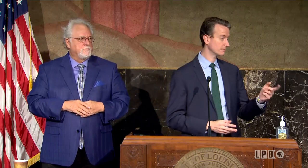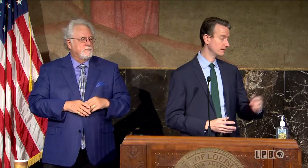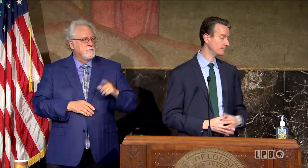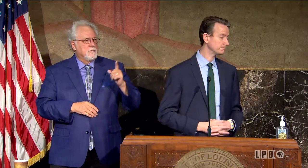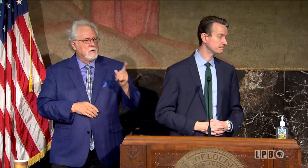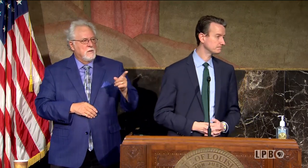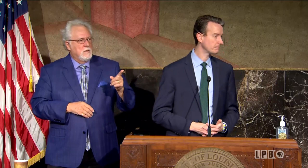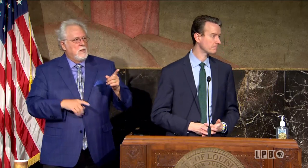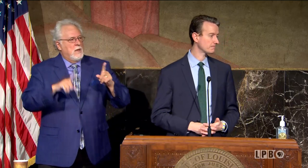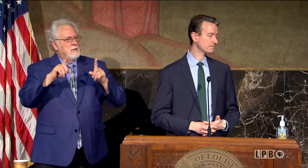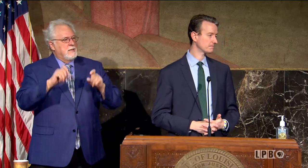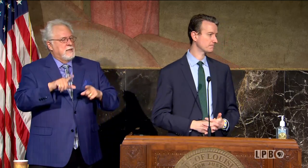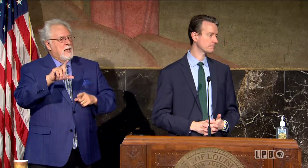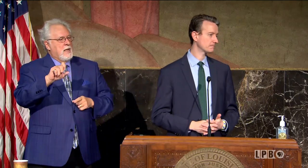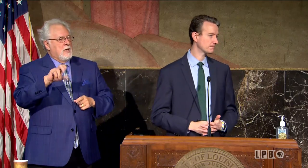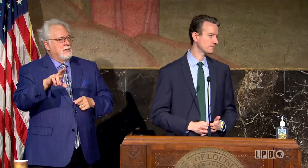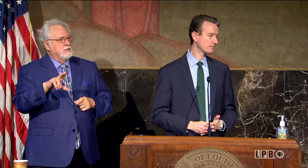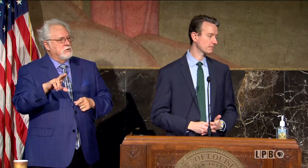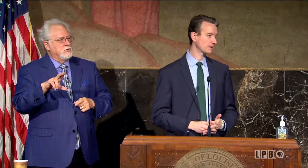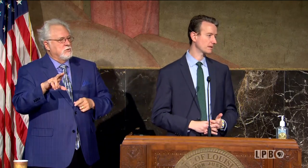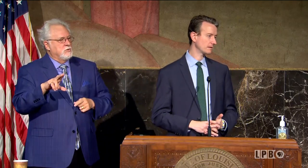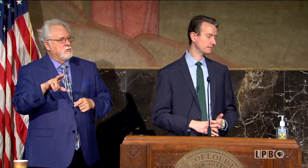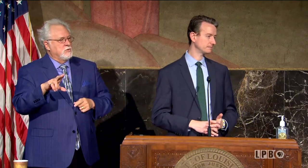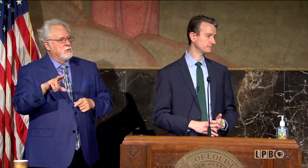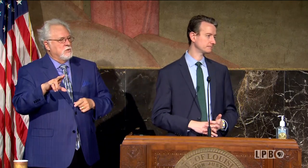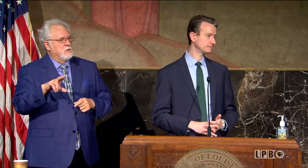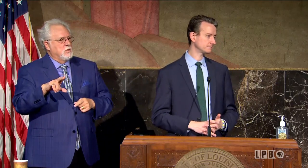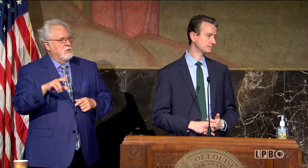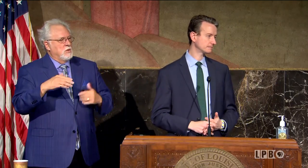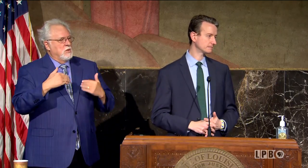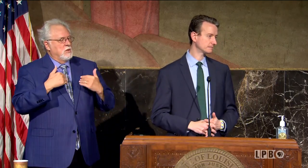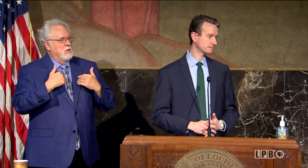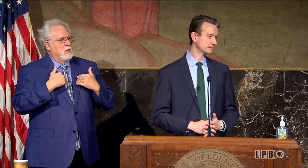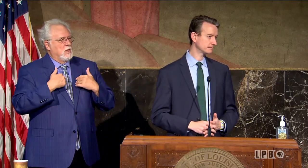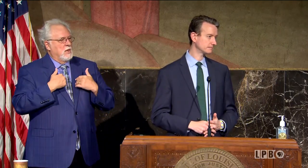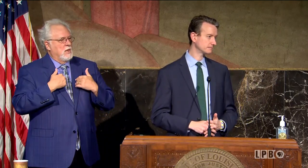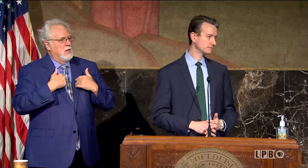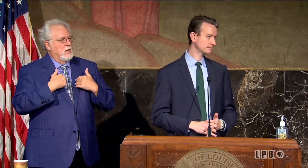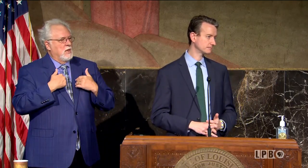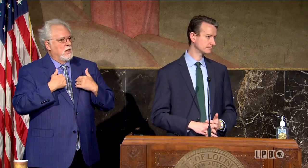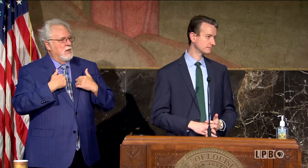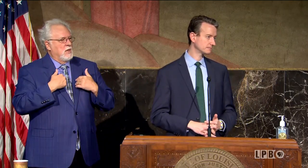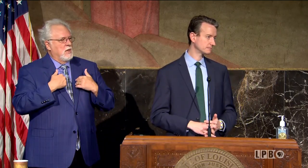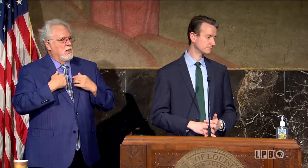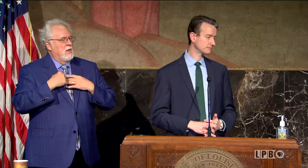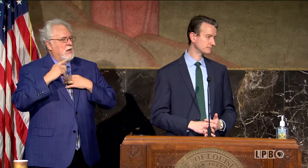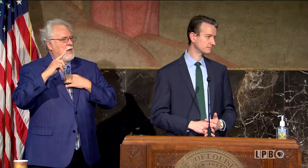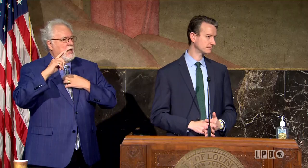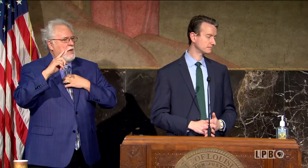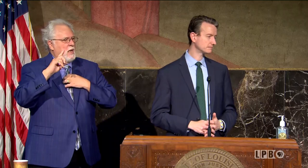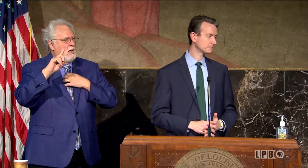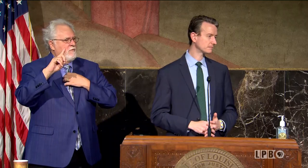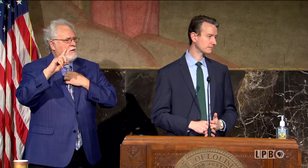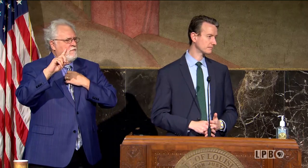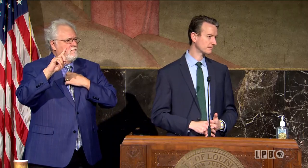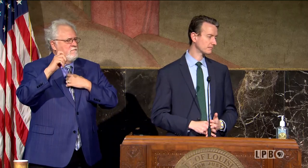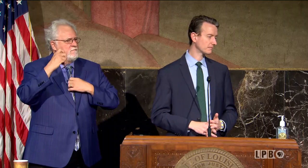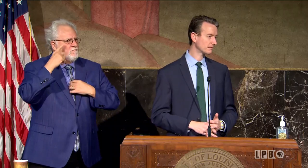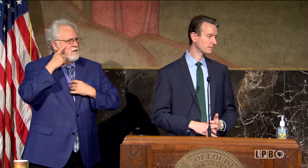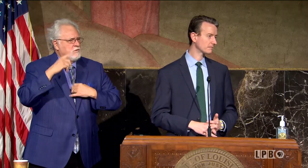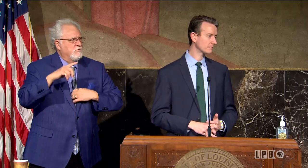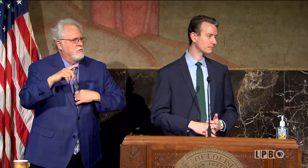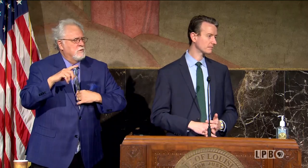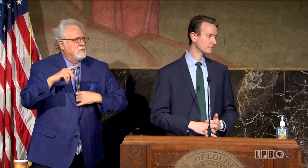Also on testing, I know LSU said today they have what seem to be kind of like these federal surge sites we have in Baton Rouge, but on